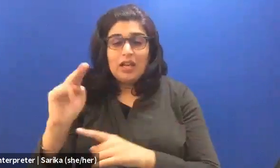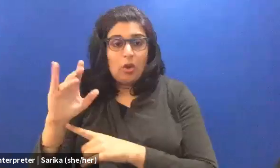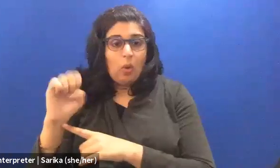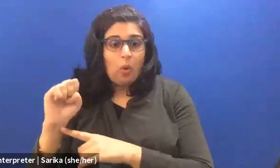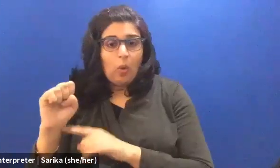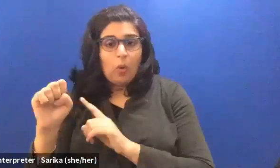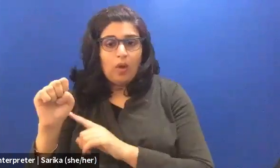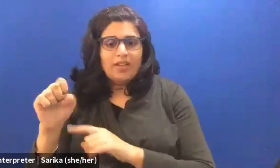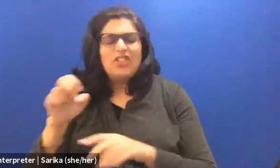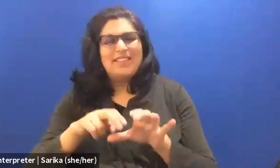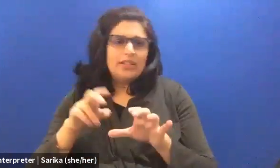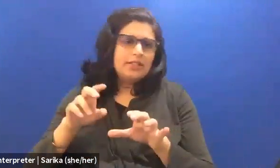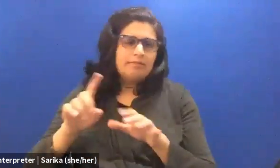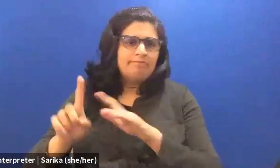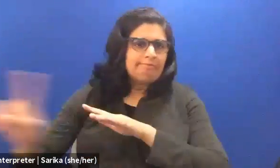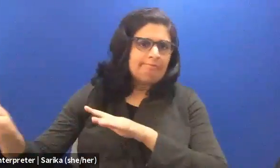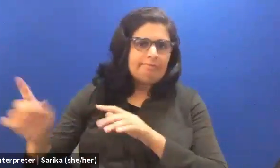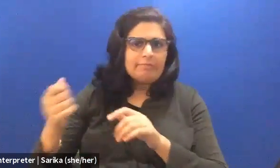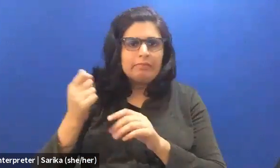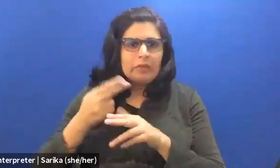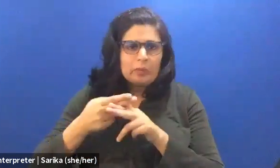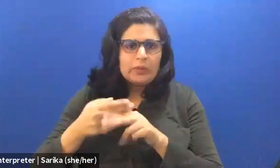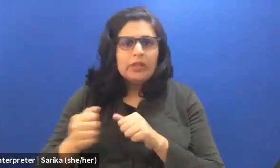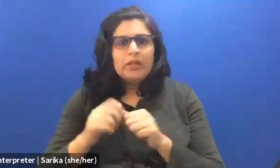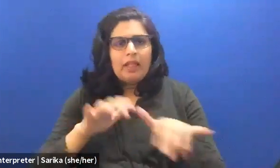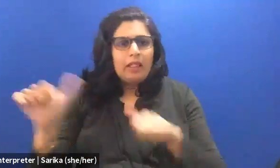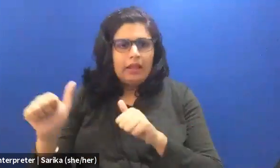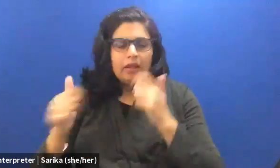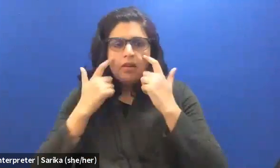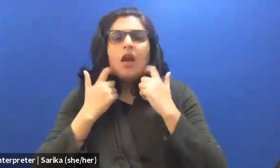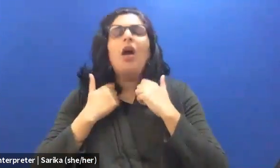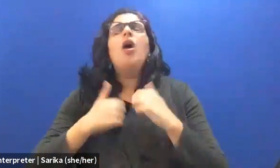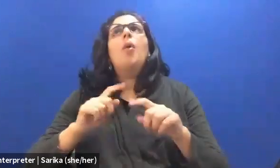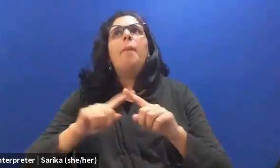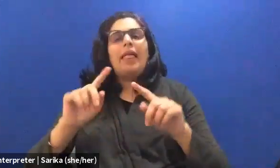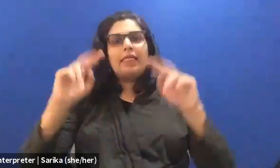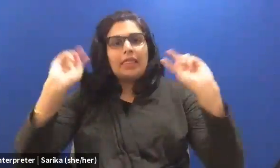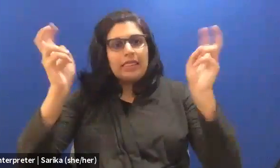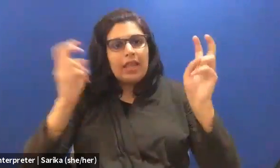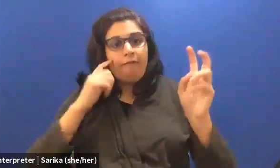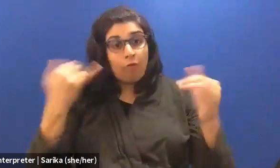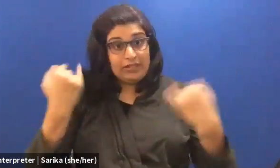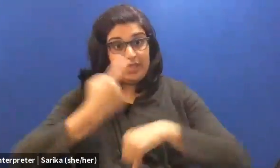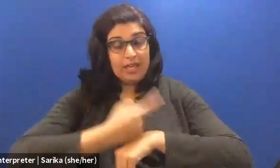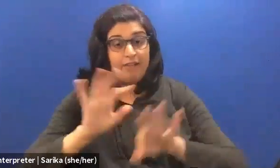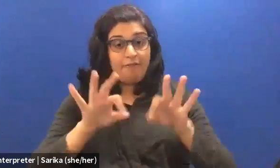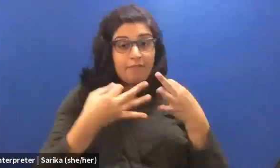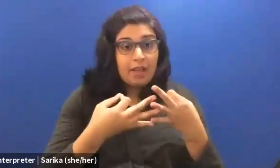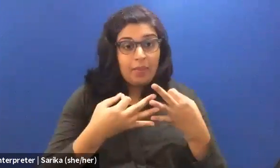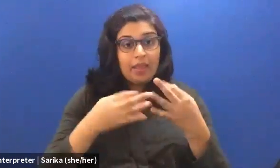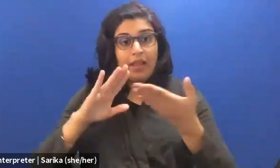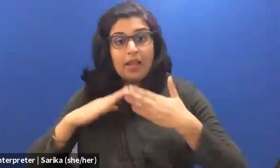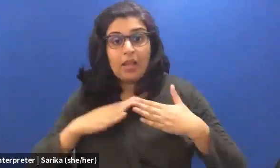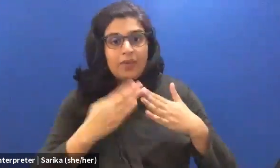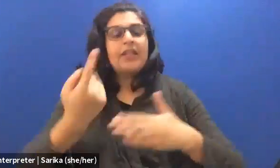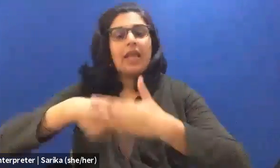to hop off to real quick. But our theme for today, family and communities. Next